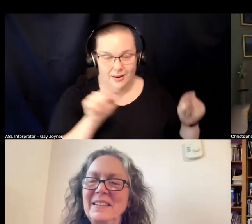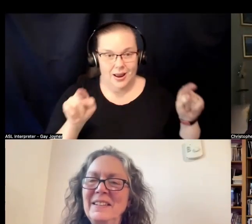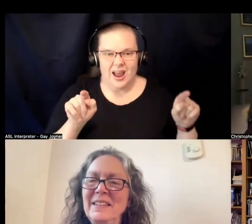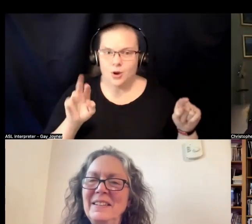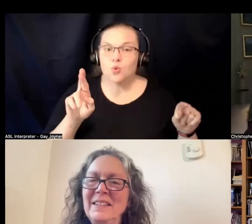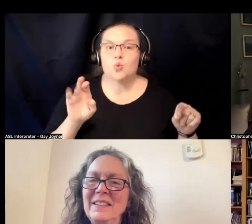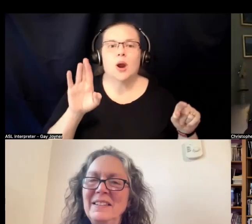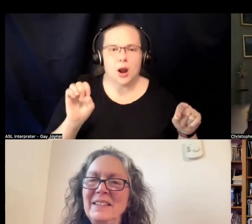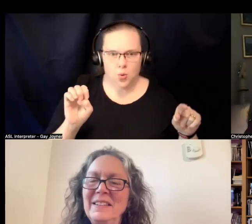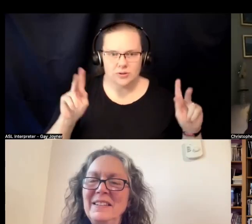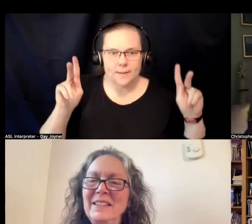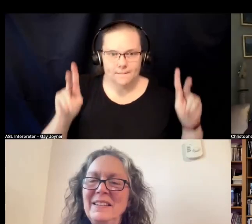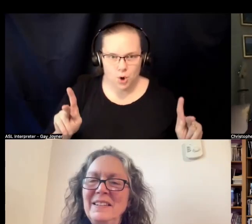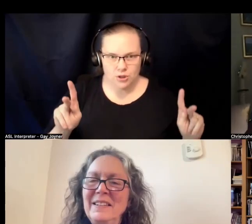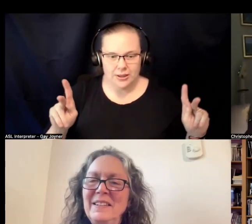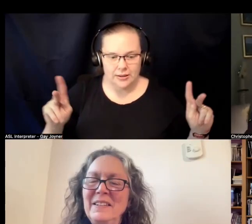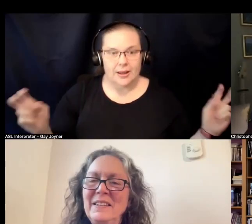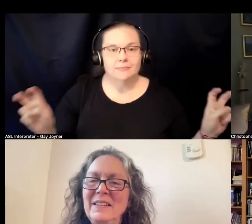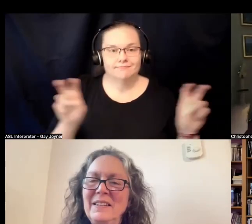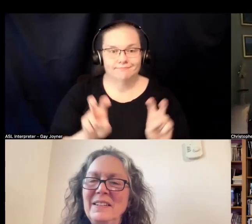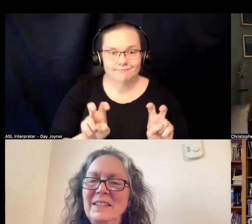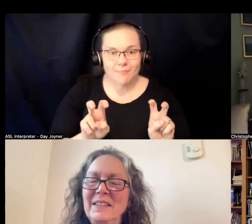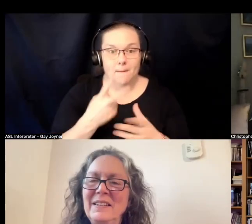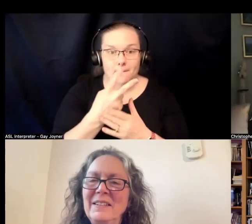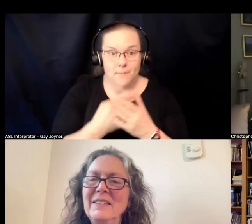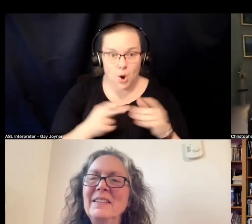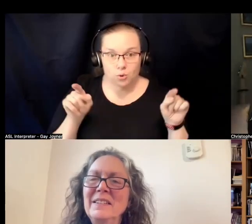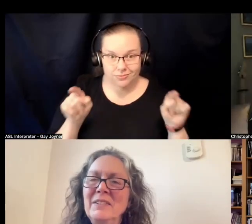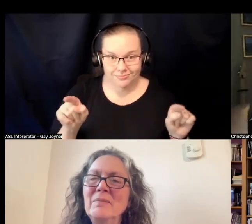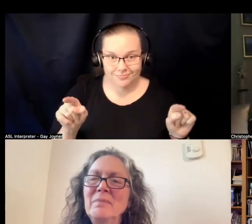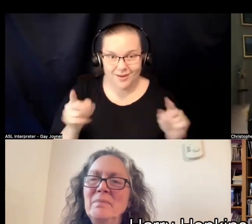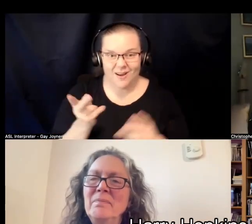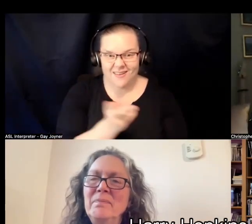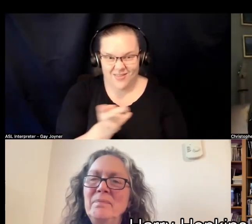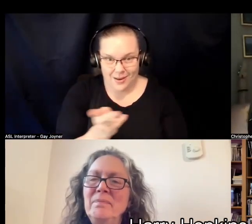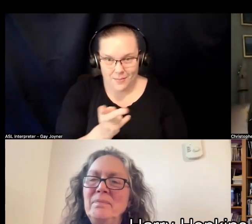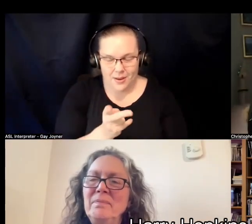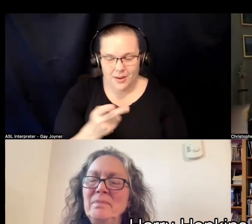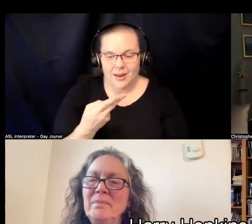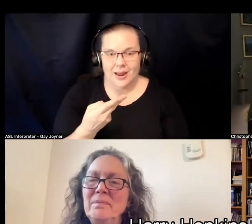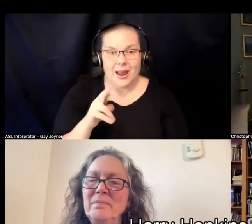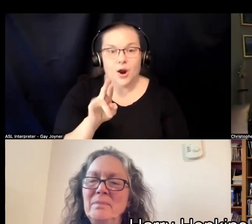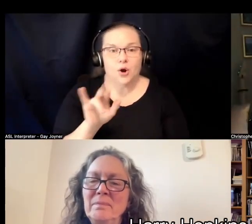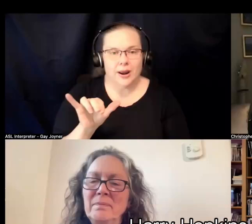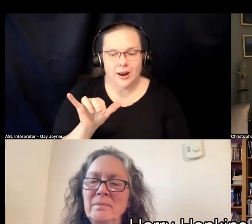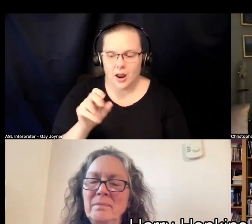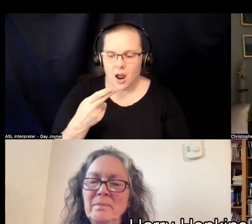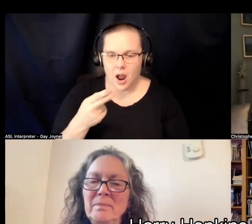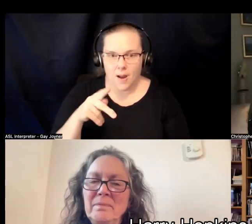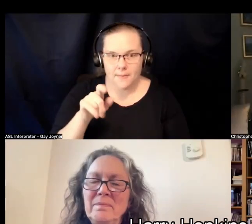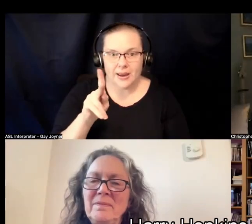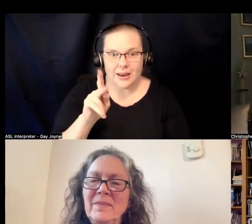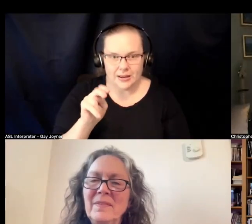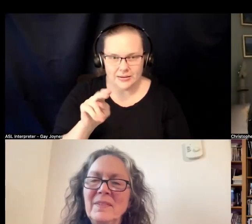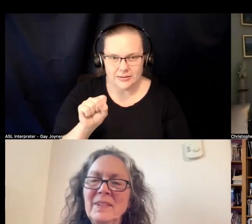could sit between those two powerful figures. Harry Hopkins was one, Aubrey Williams